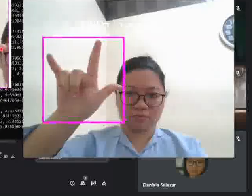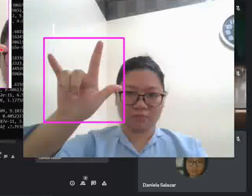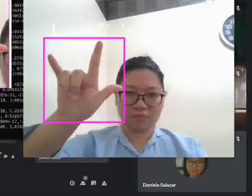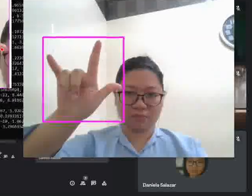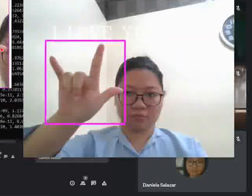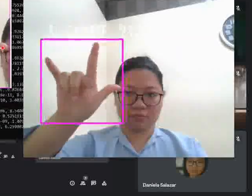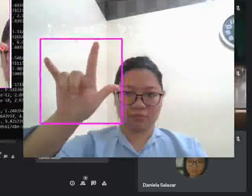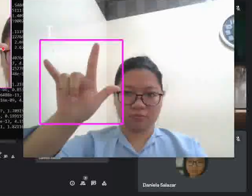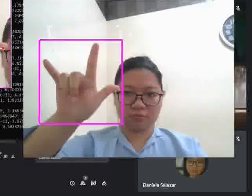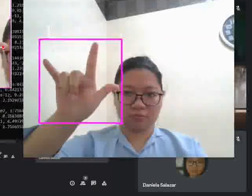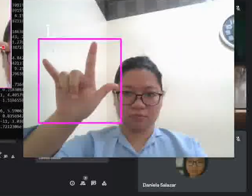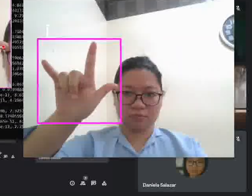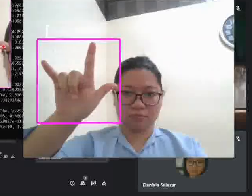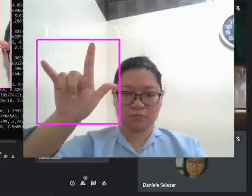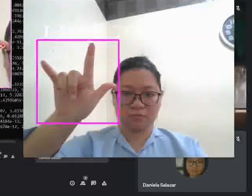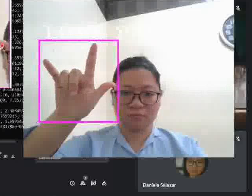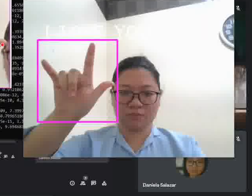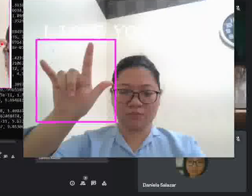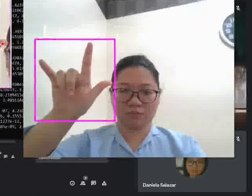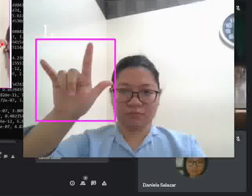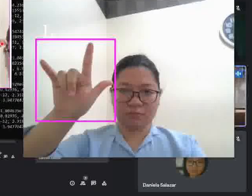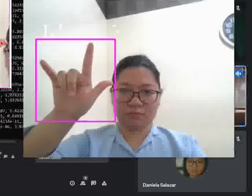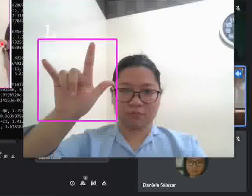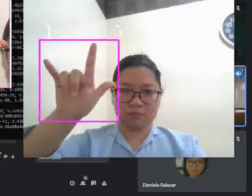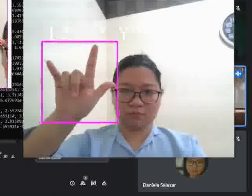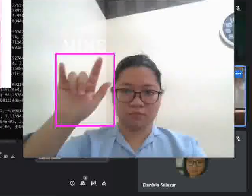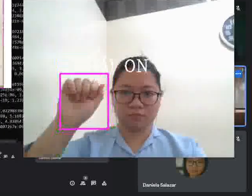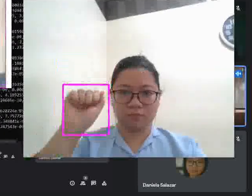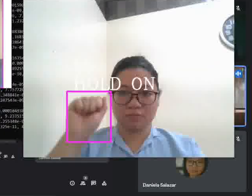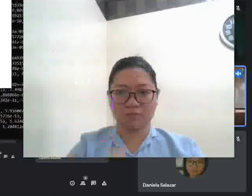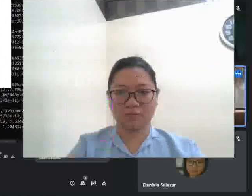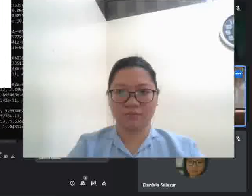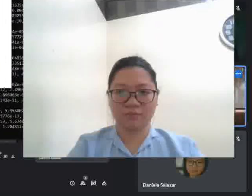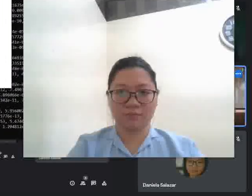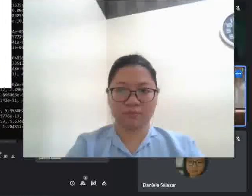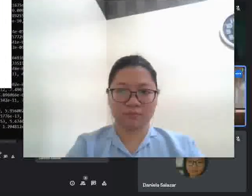And that's all. Thank you.